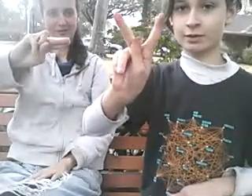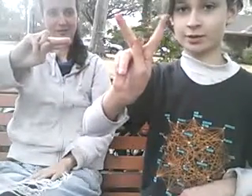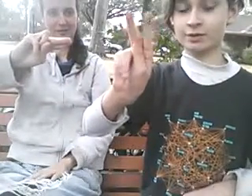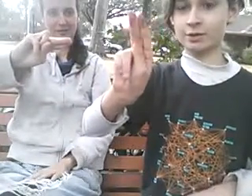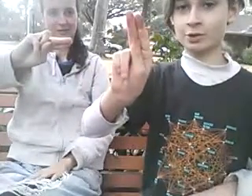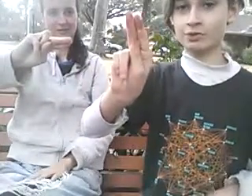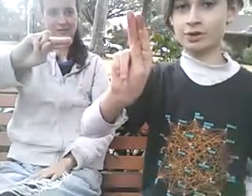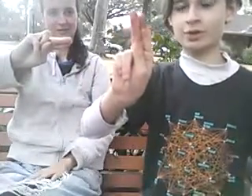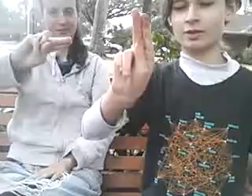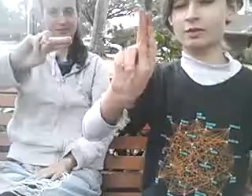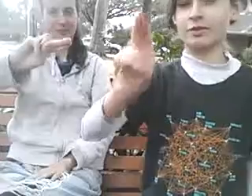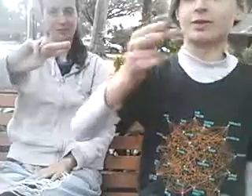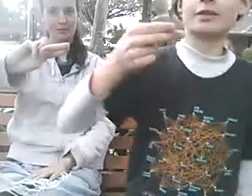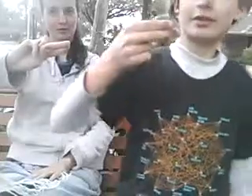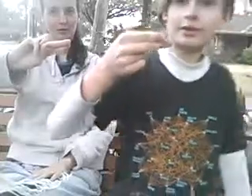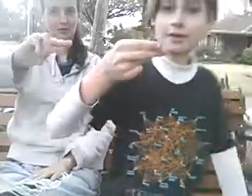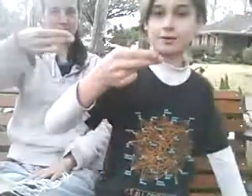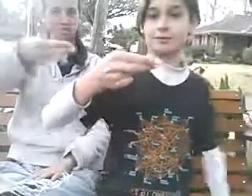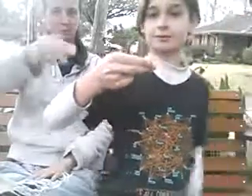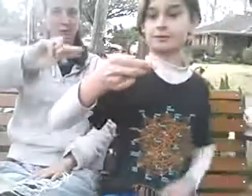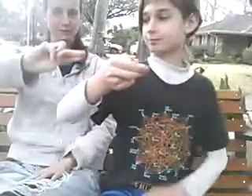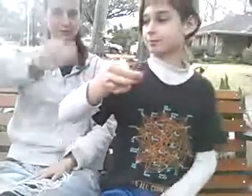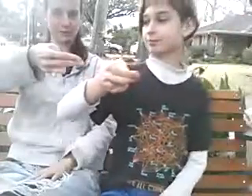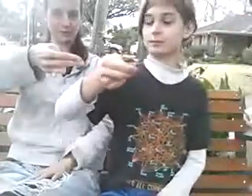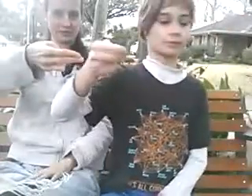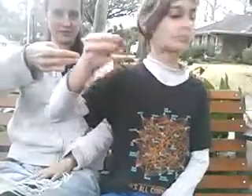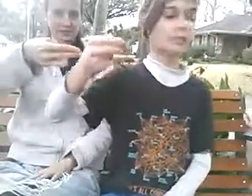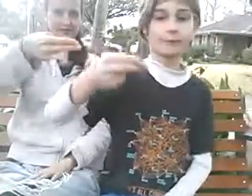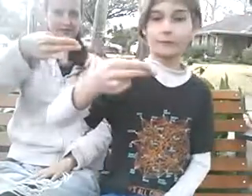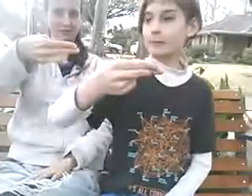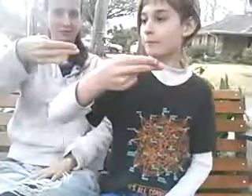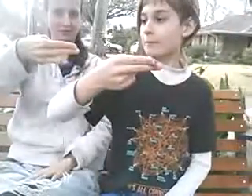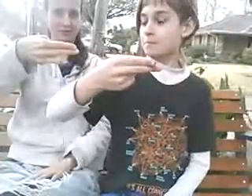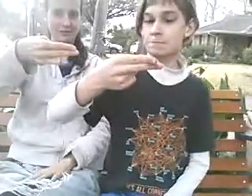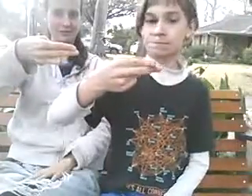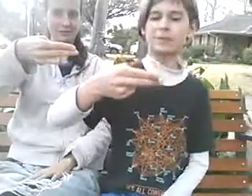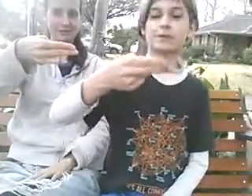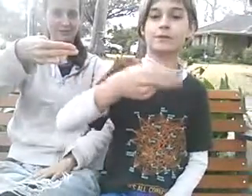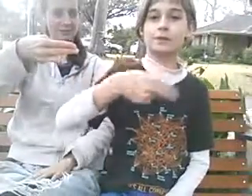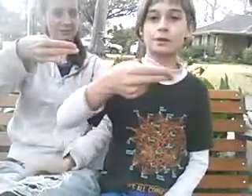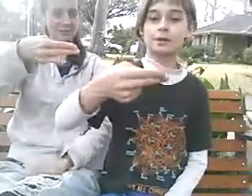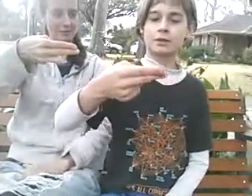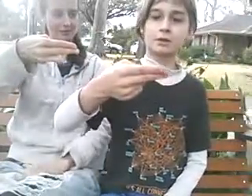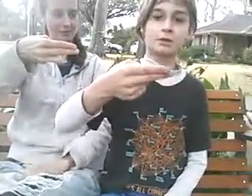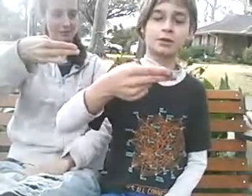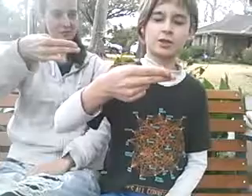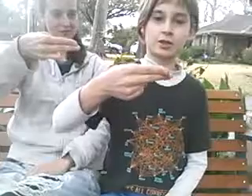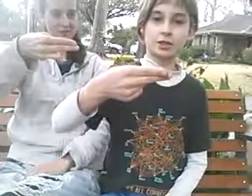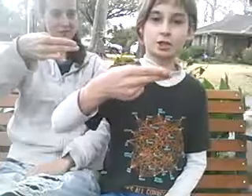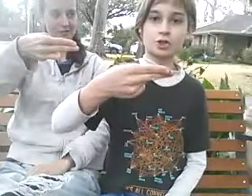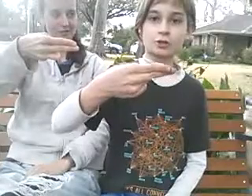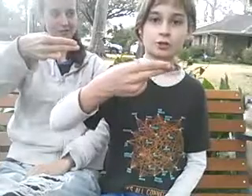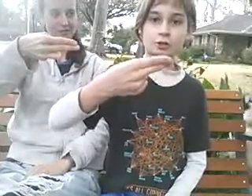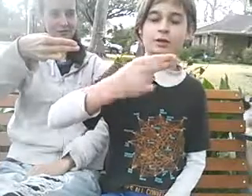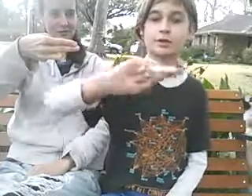a finger. So H you flip this way so they see the 2 fingers like this. Yes. So H Uh-huh. and then